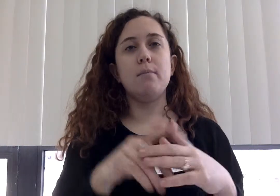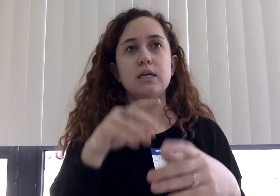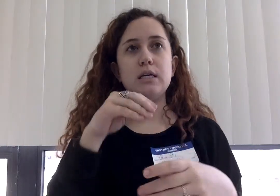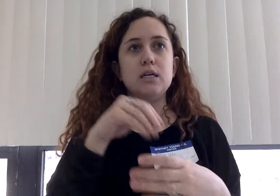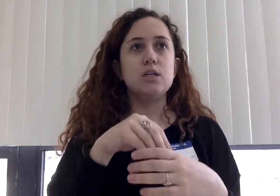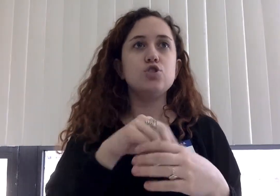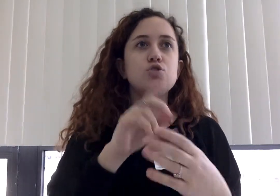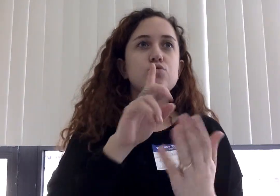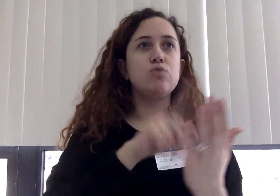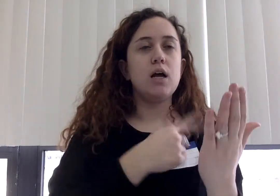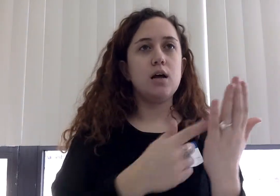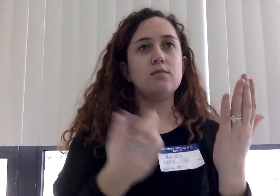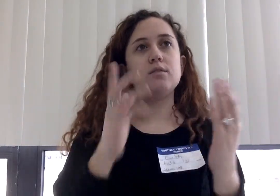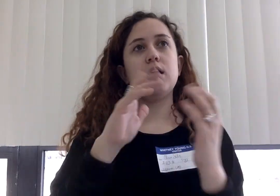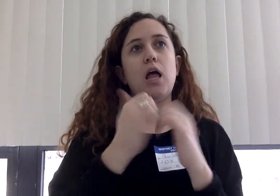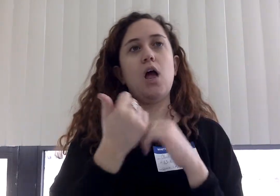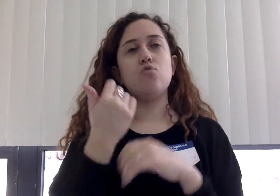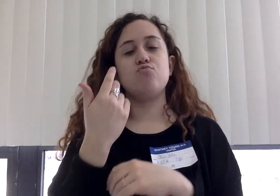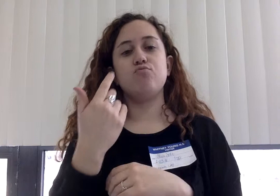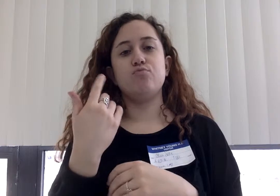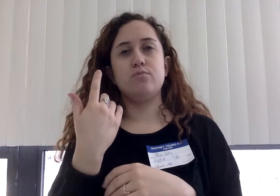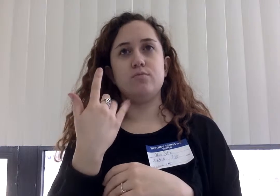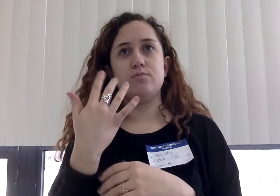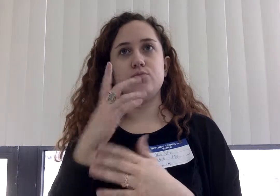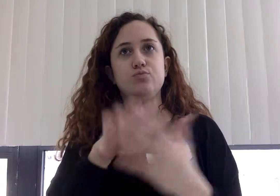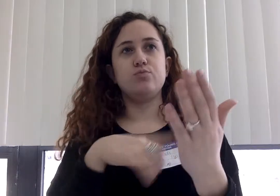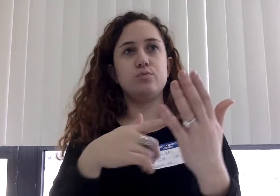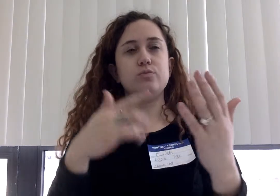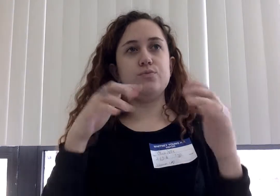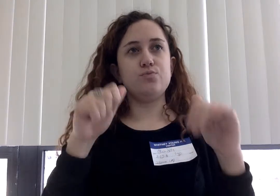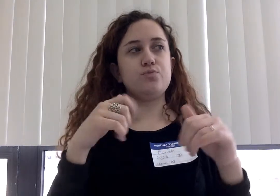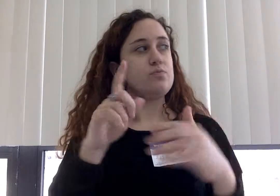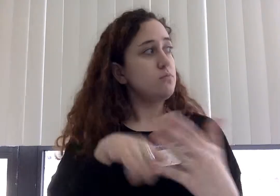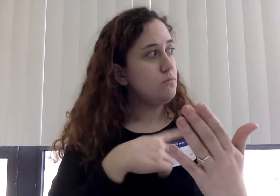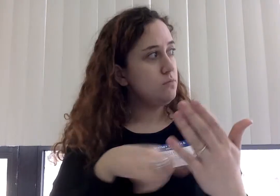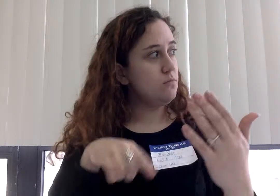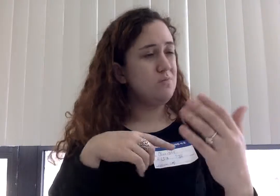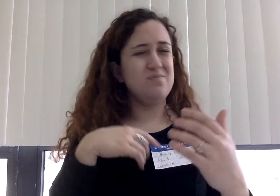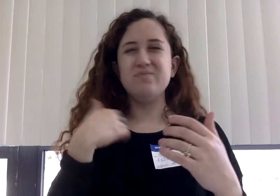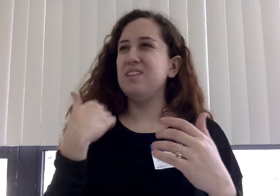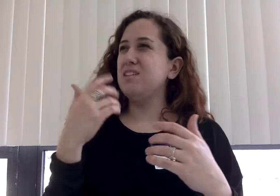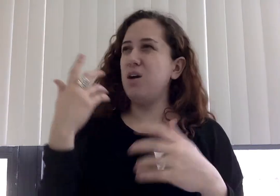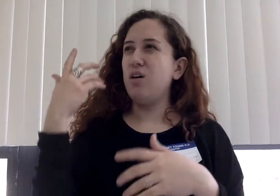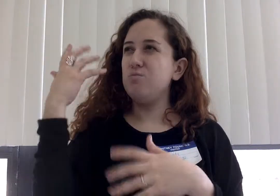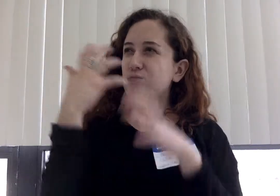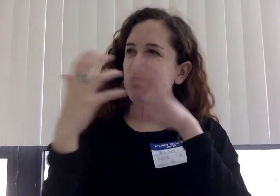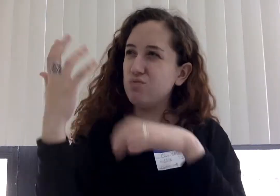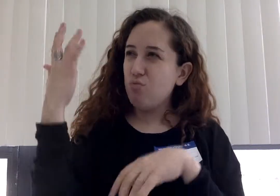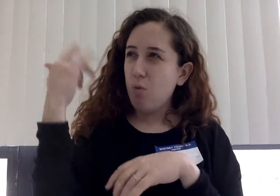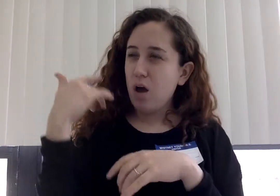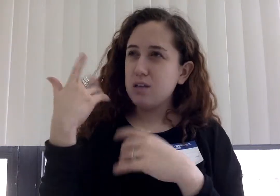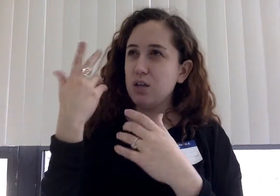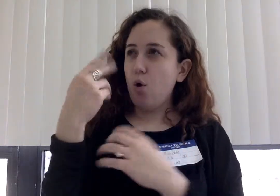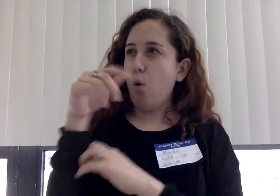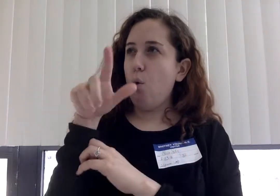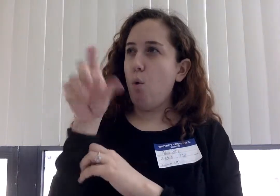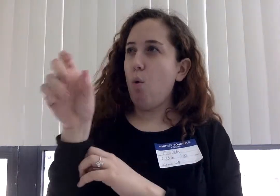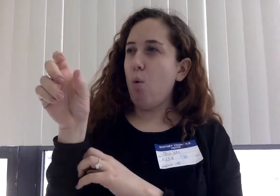we've canceled. Does this make sense? Yeah? I'm confused. Why is there a hole and not